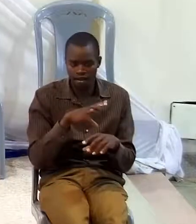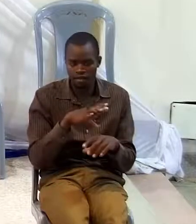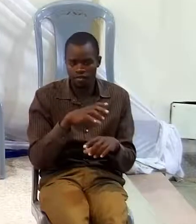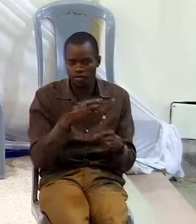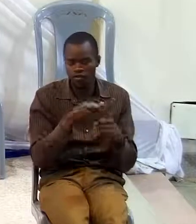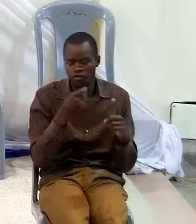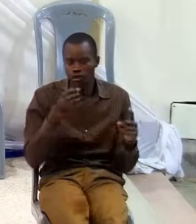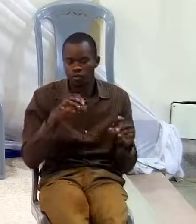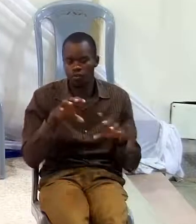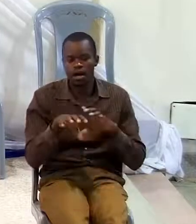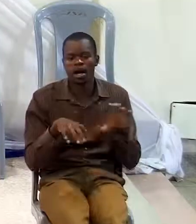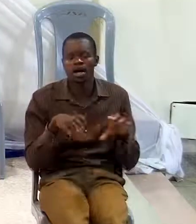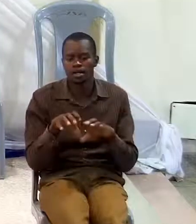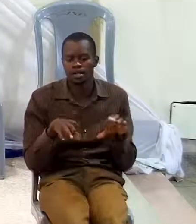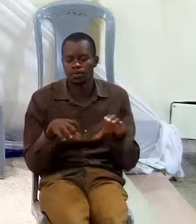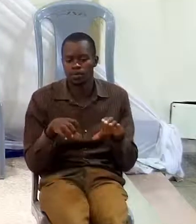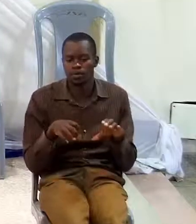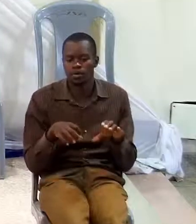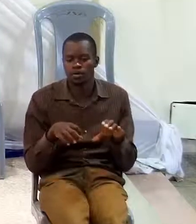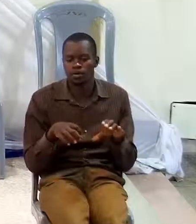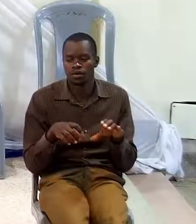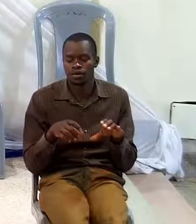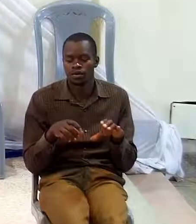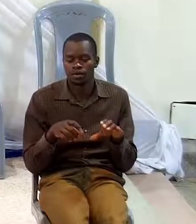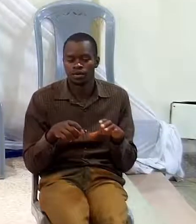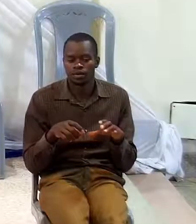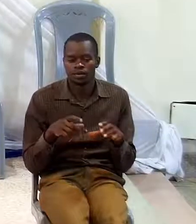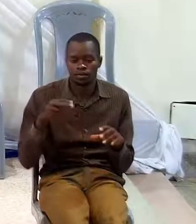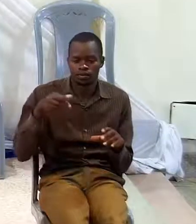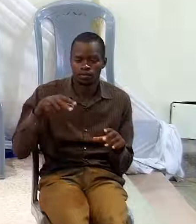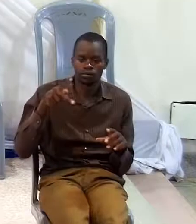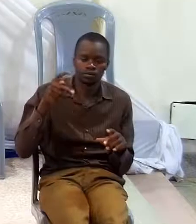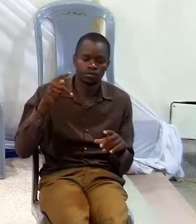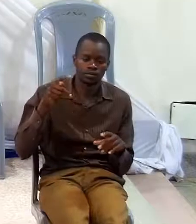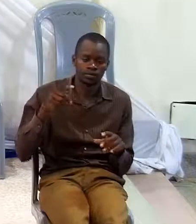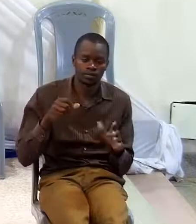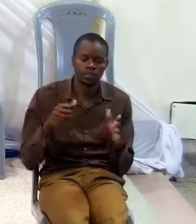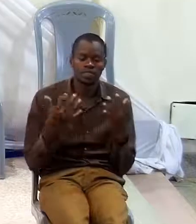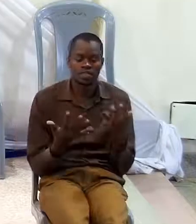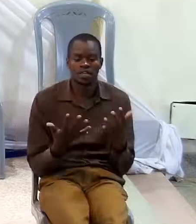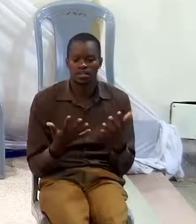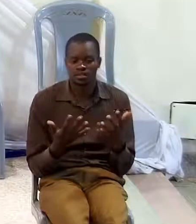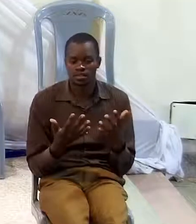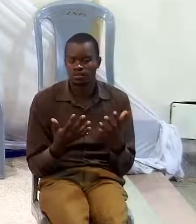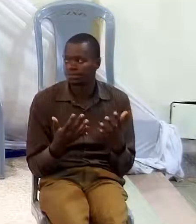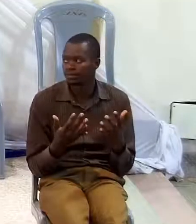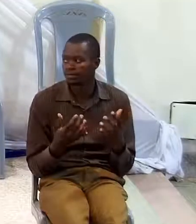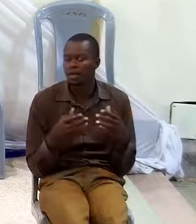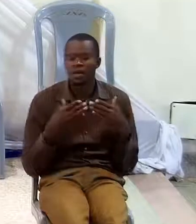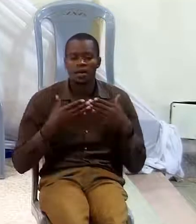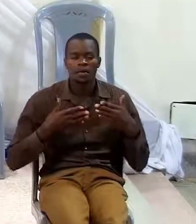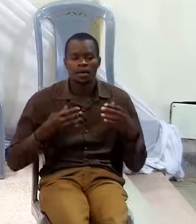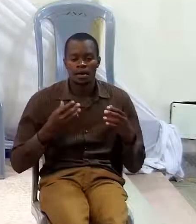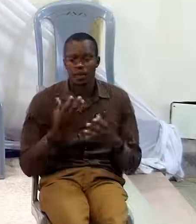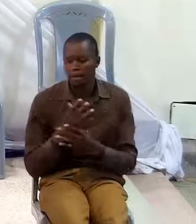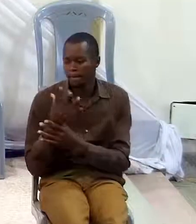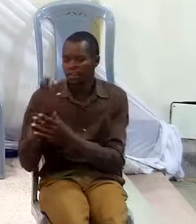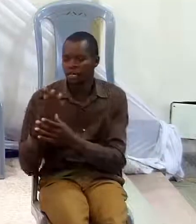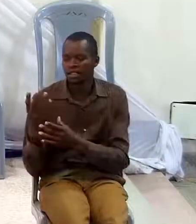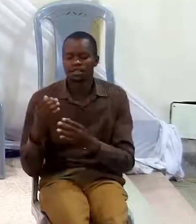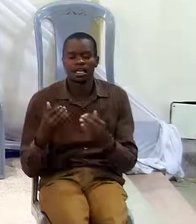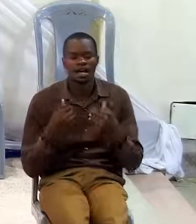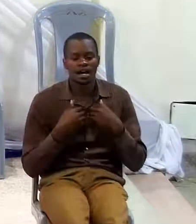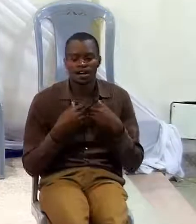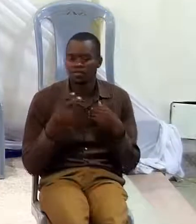animal products. Plants do not have any cholesterol in them. And then with